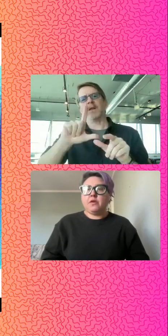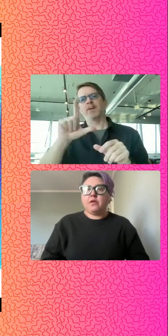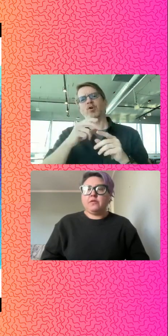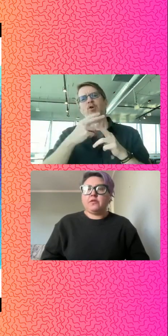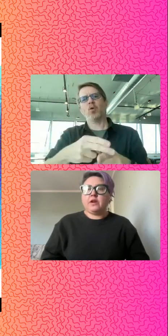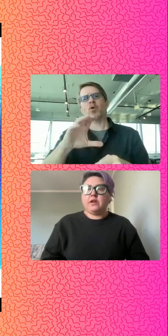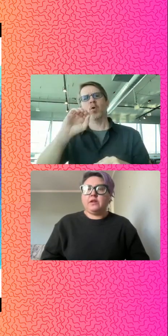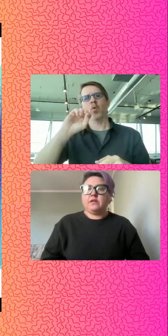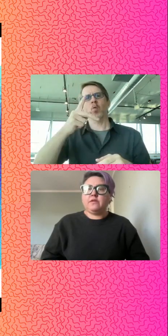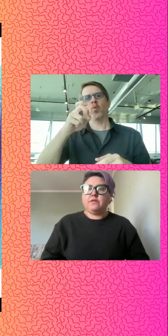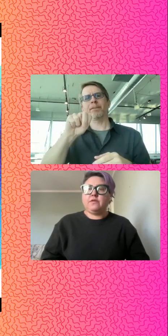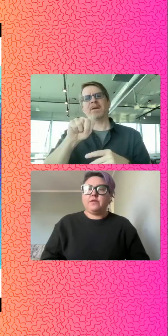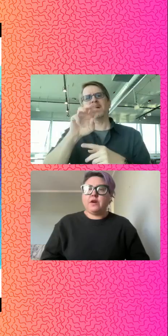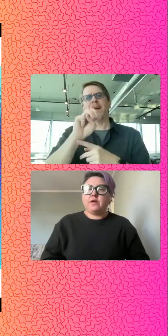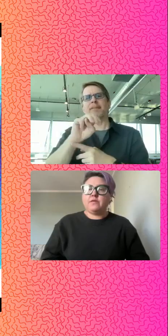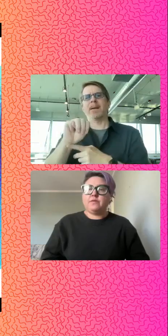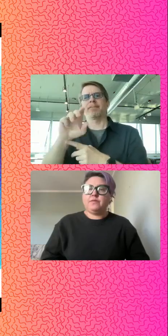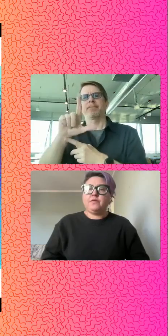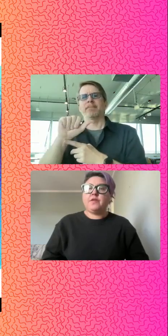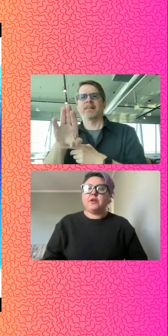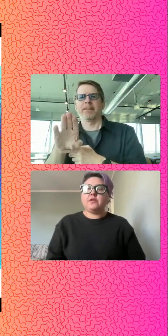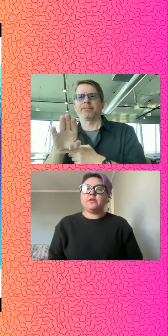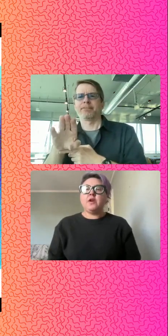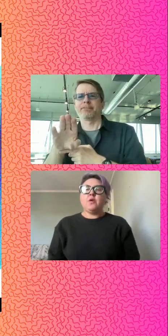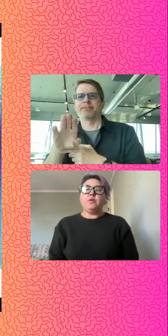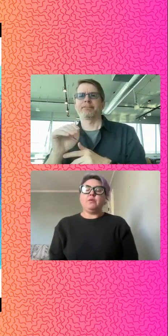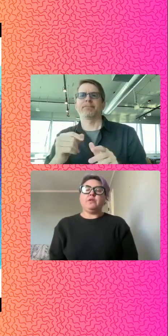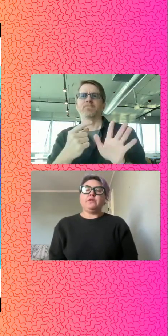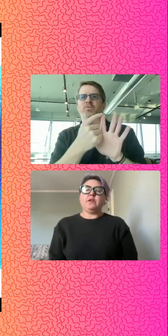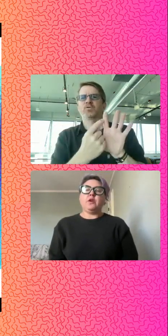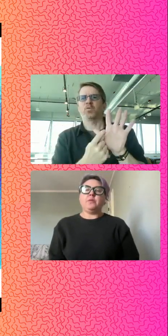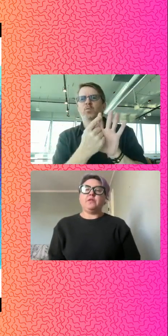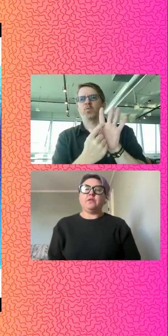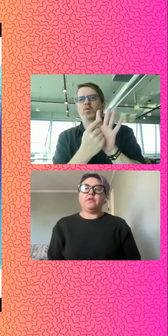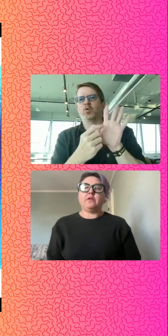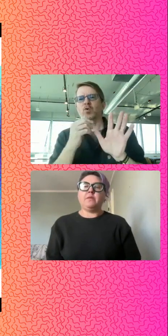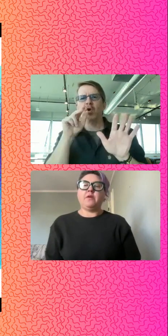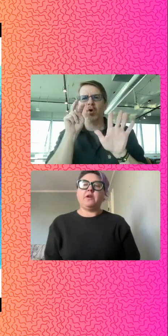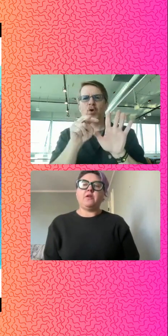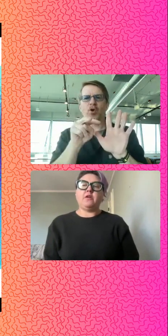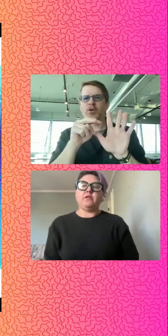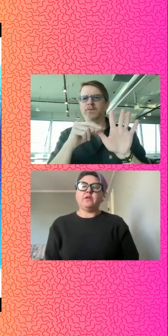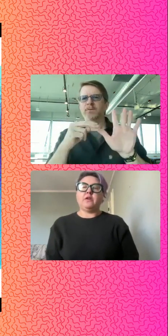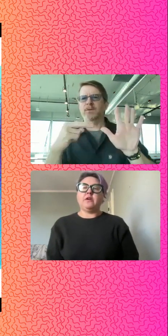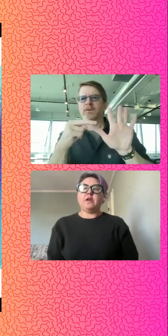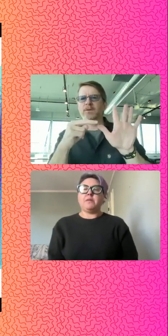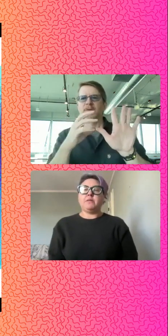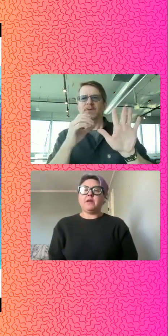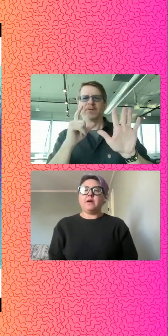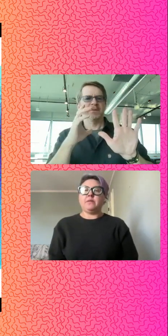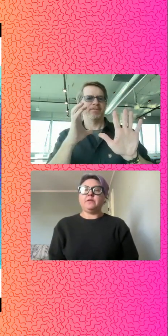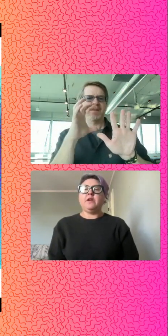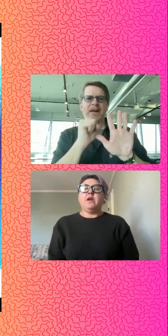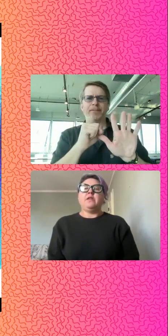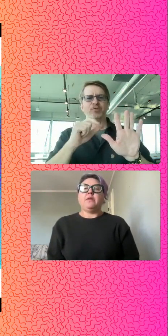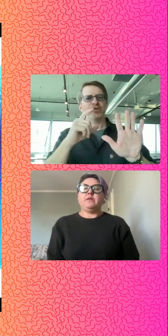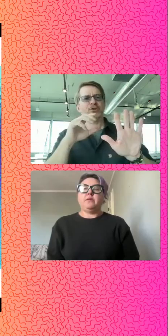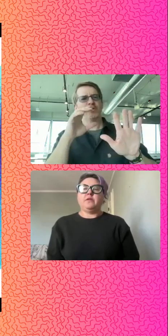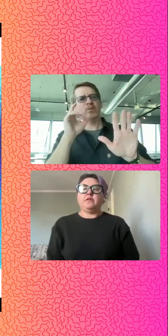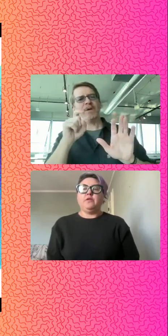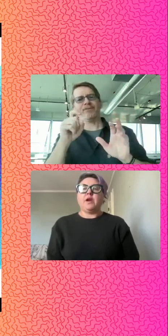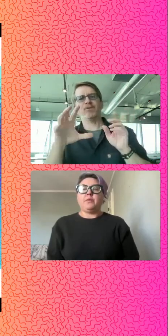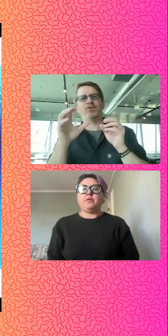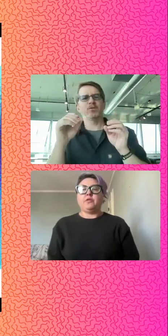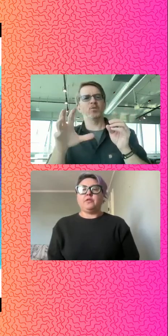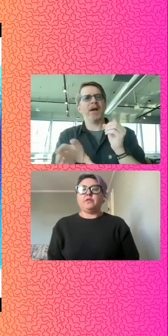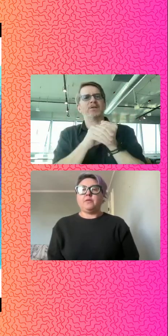image before of tracking the fingers. We were using an open source library called Labs that was